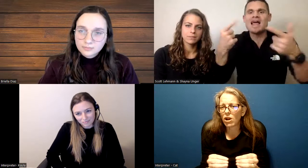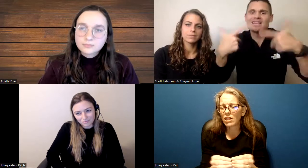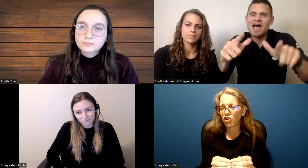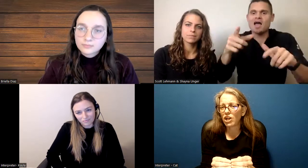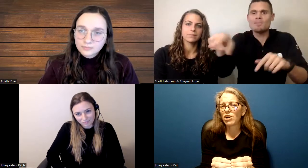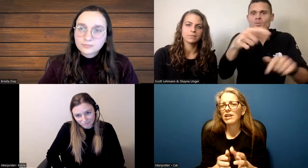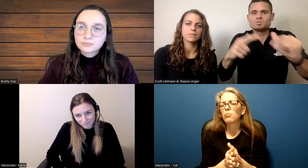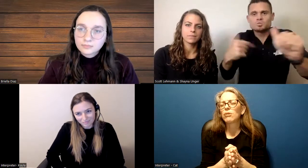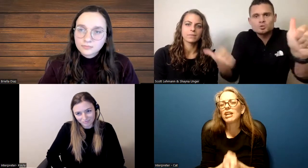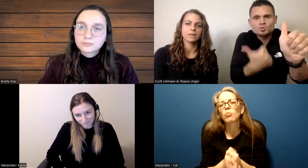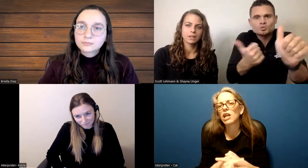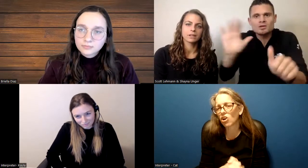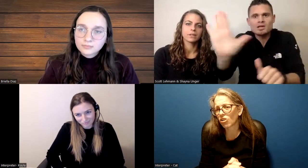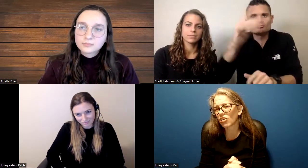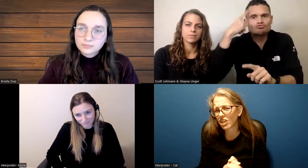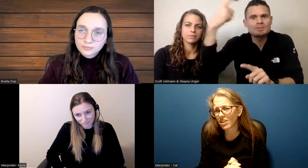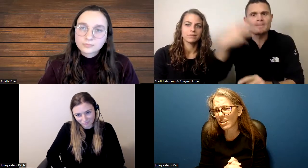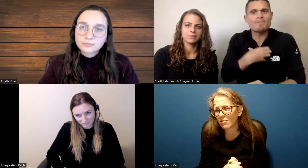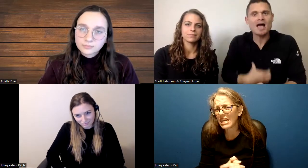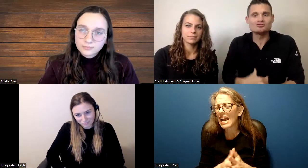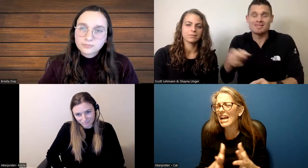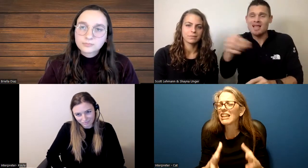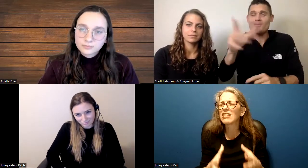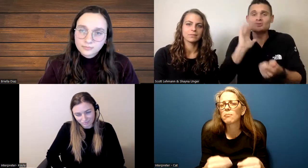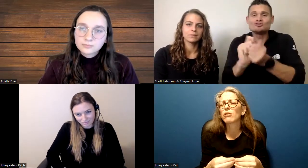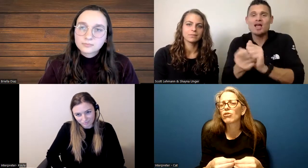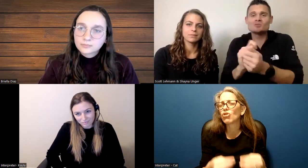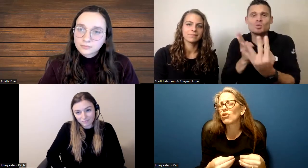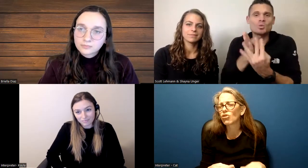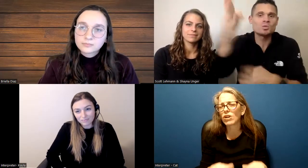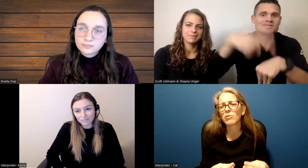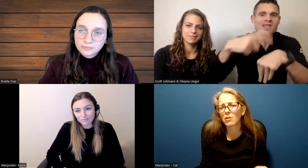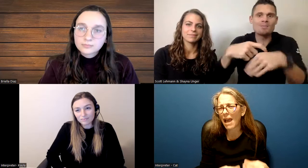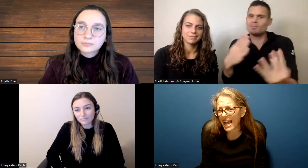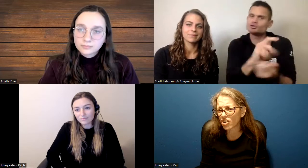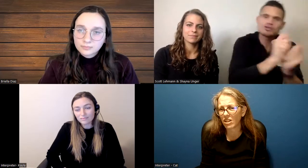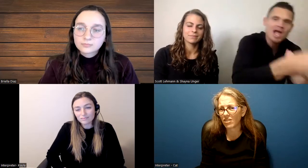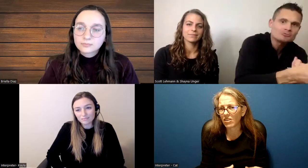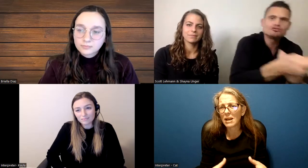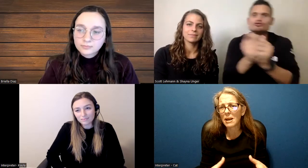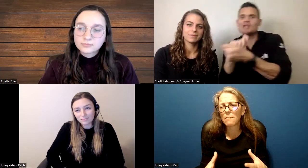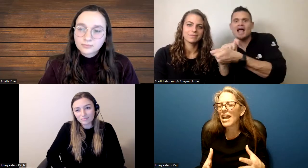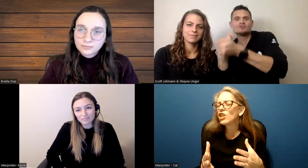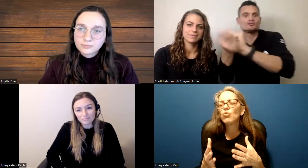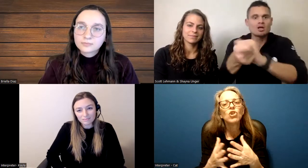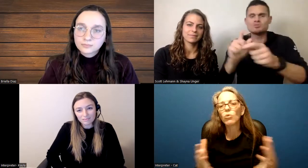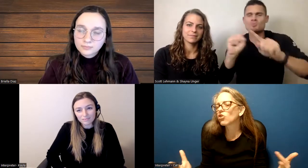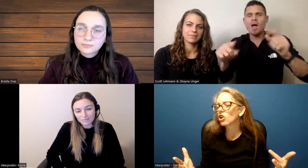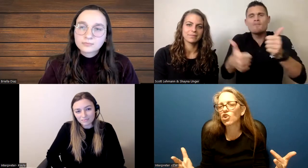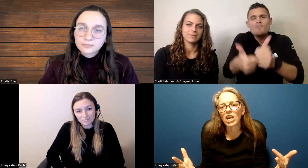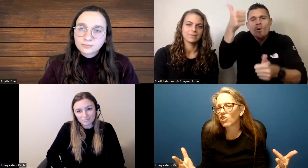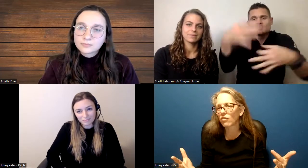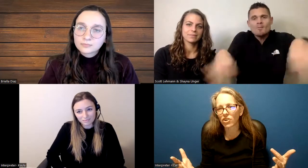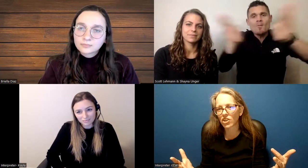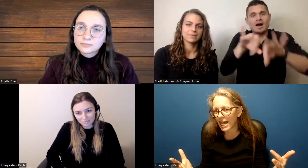I'm trying to share is please be encouraging to them and let them pursue their dreams and passions. And you know it's